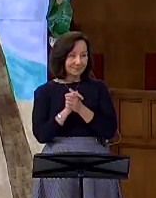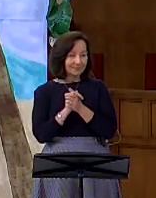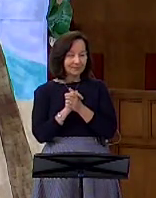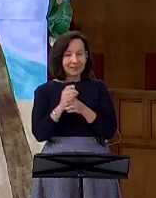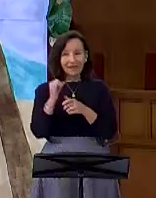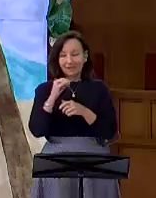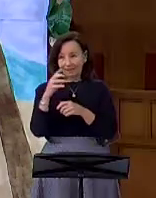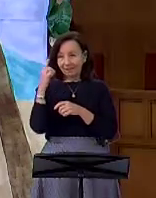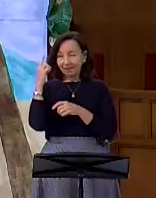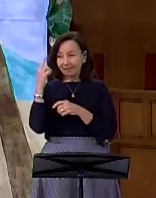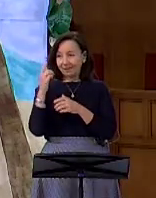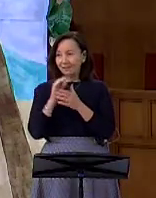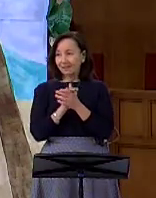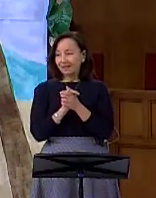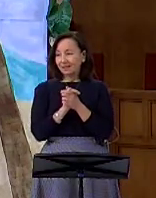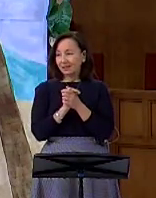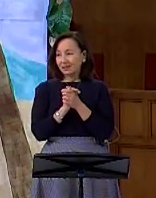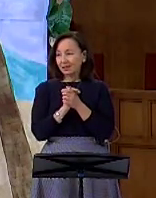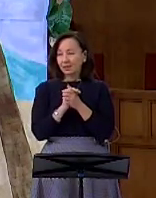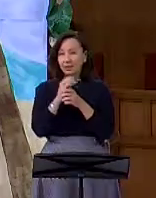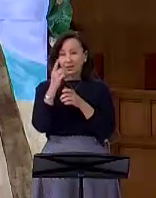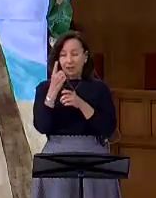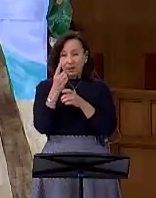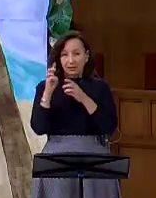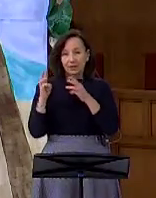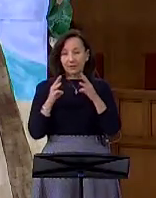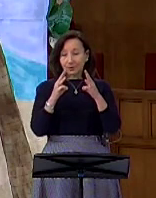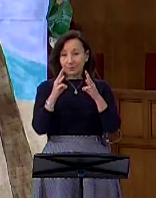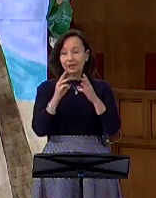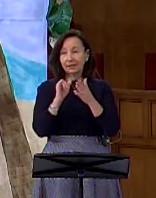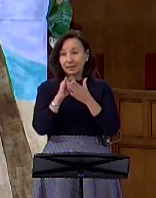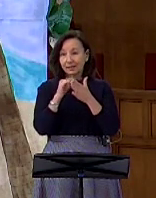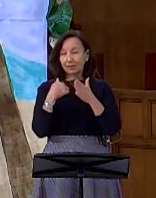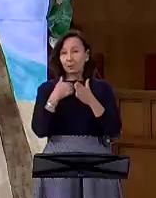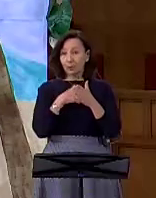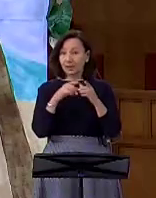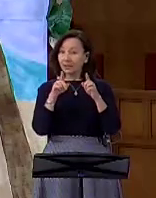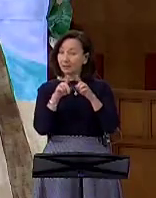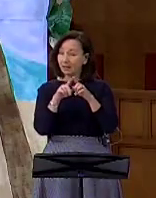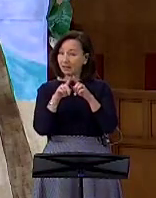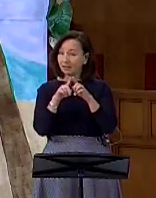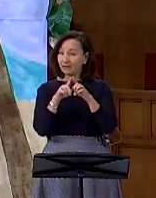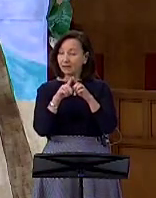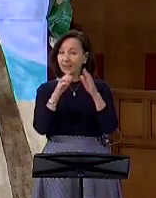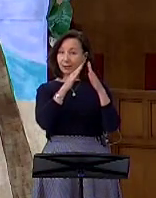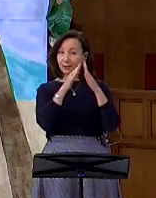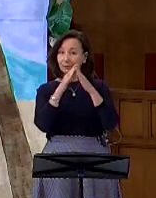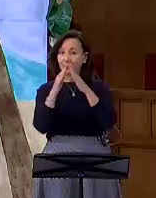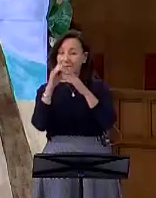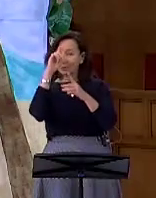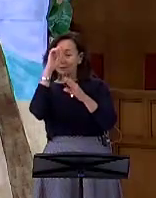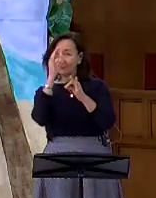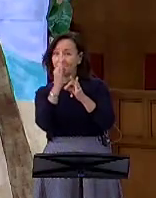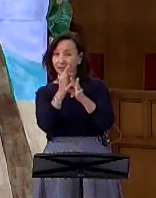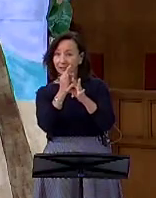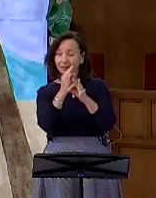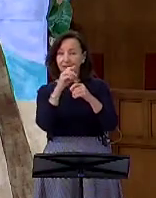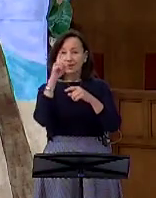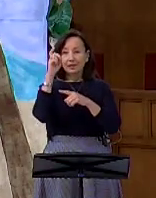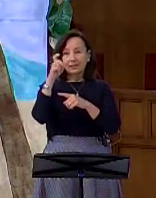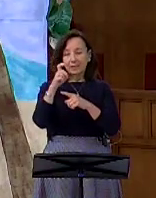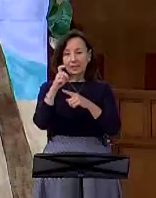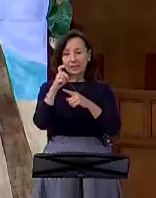think that one of the ways that we as a community of faith need